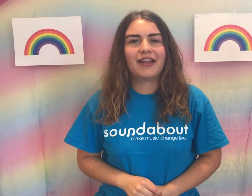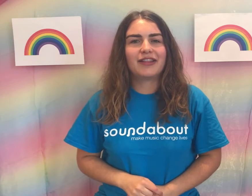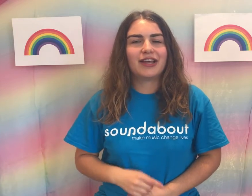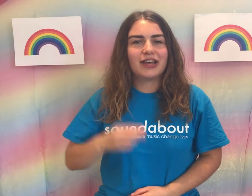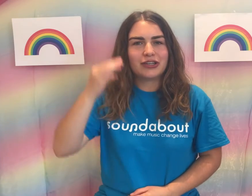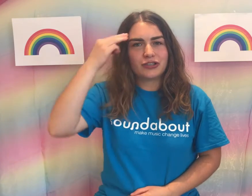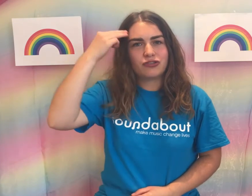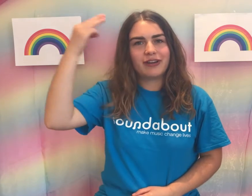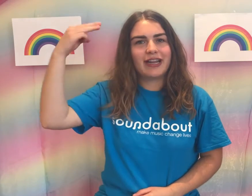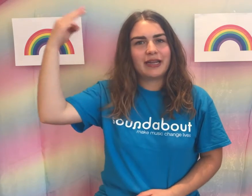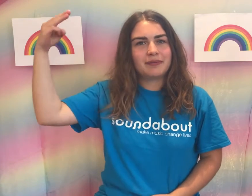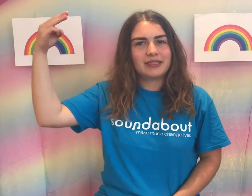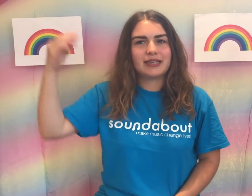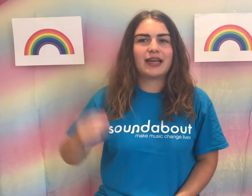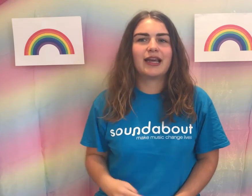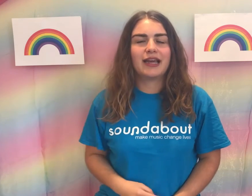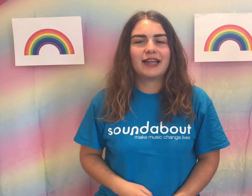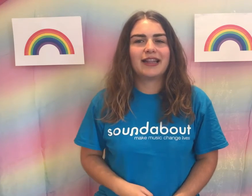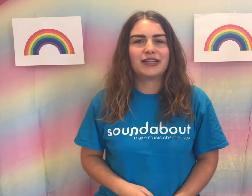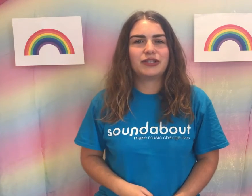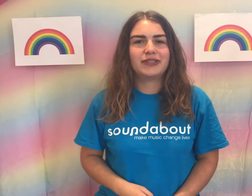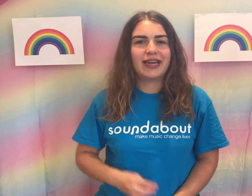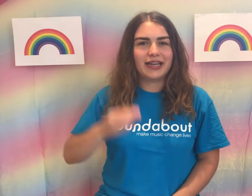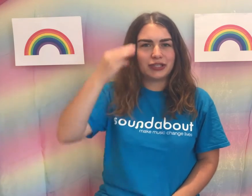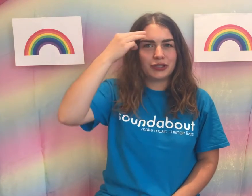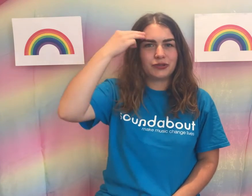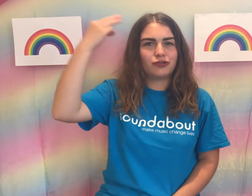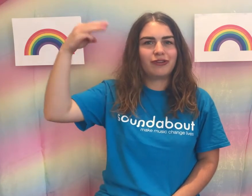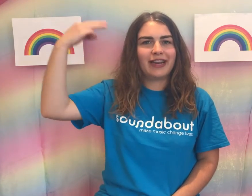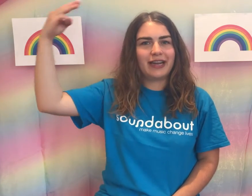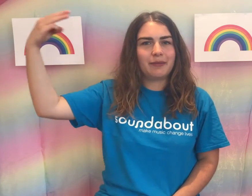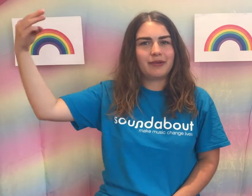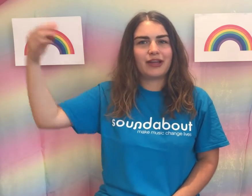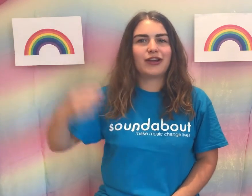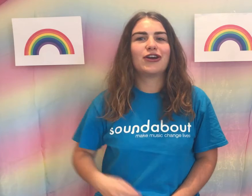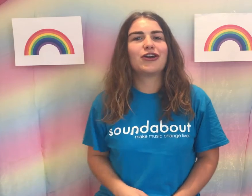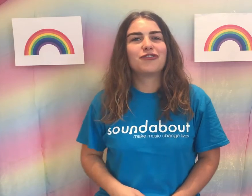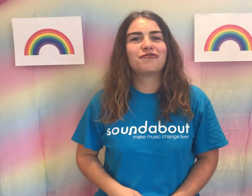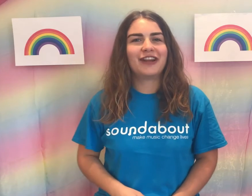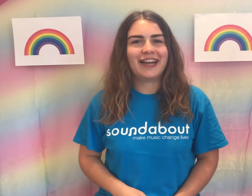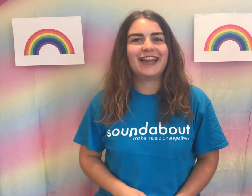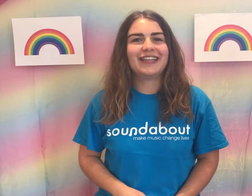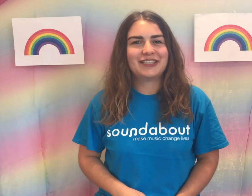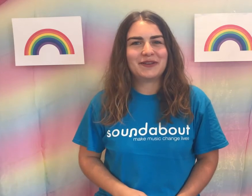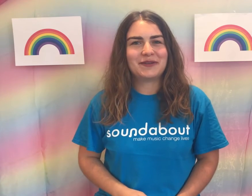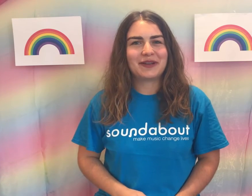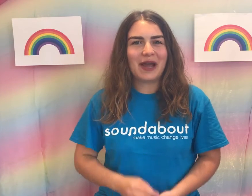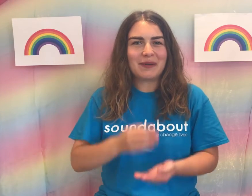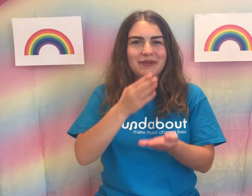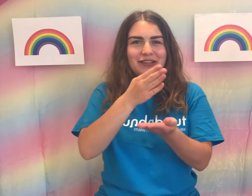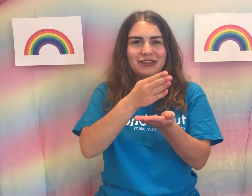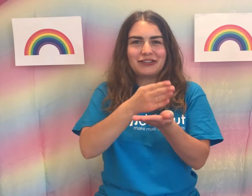and the dreams that you dare to dream really do come